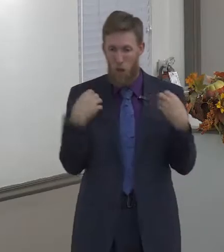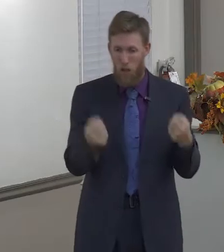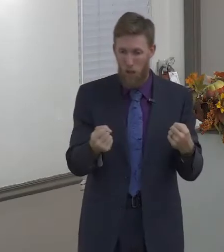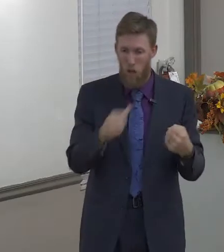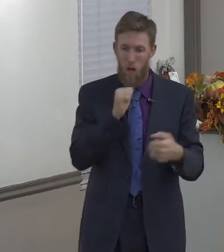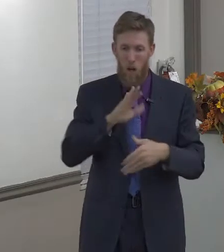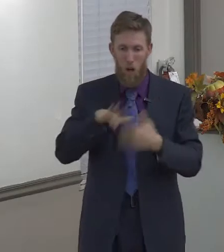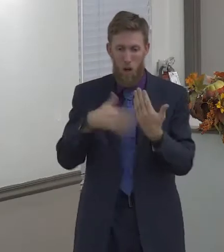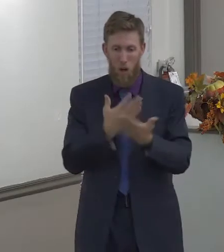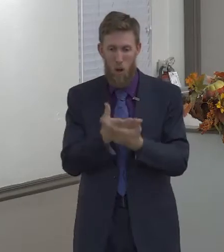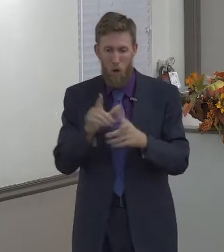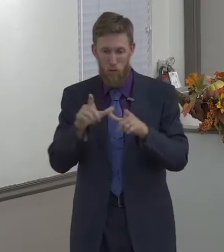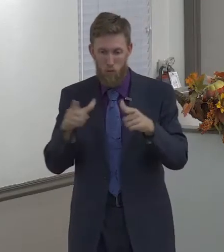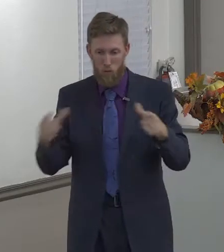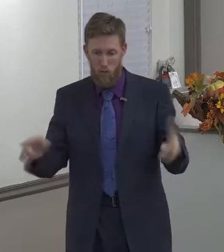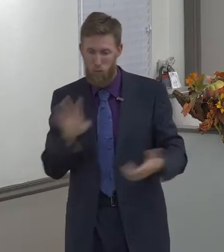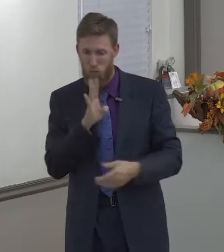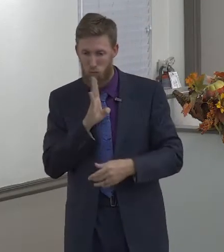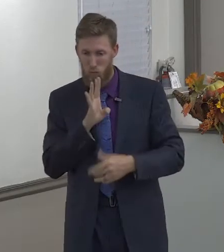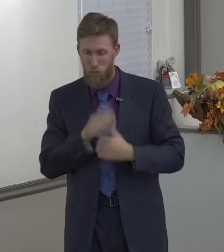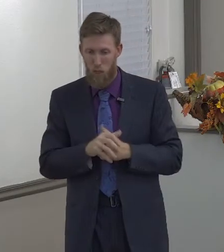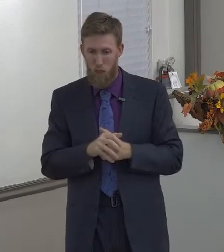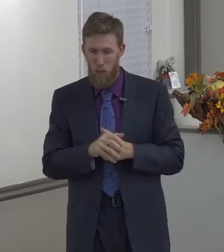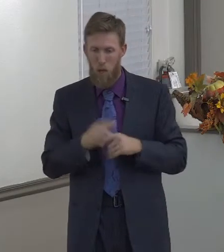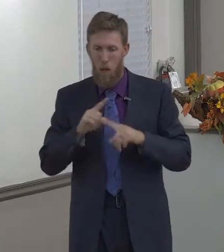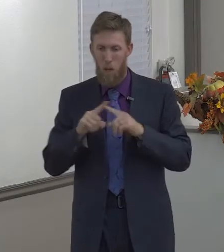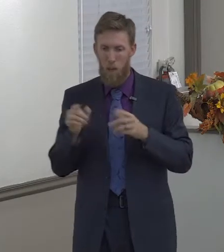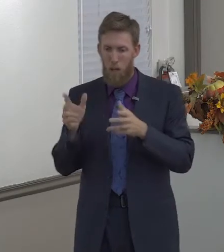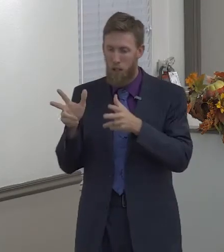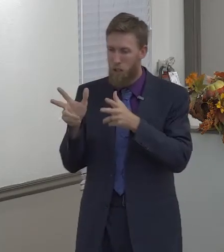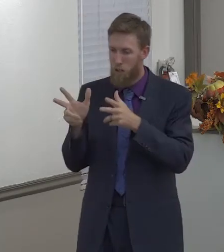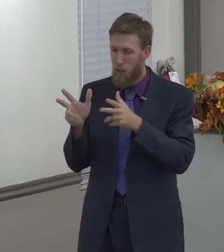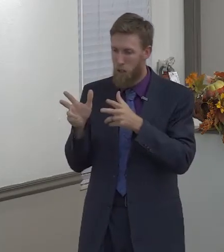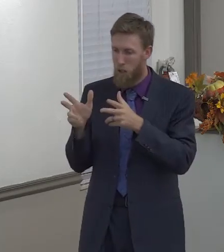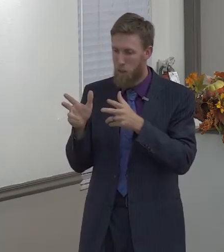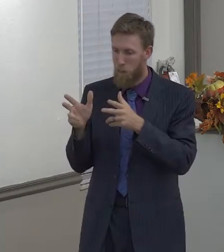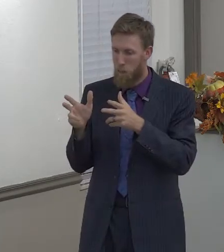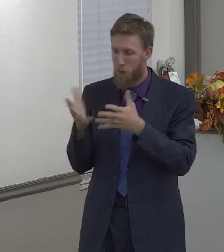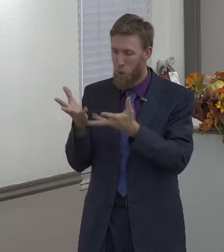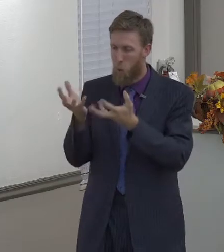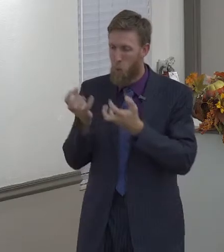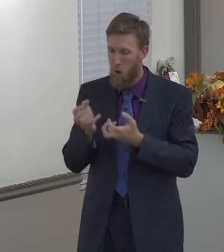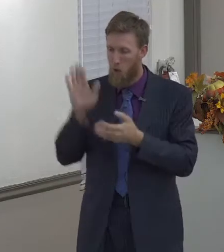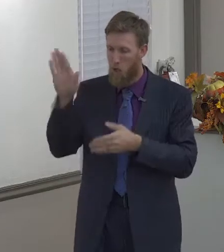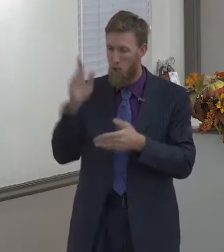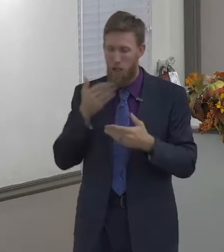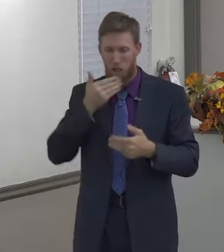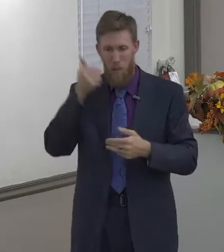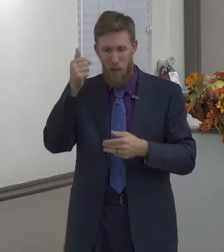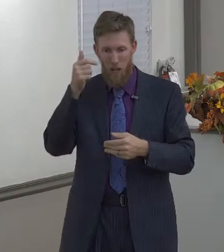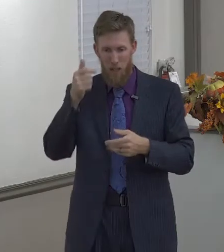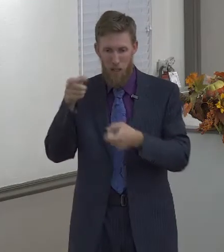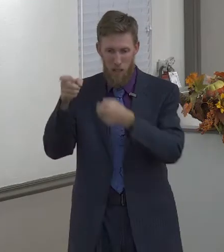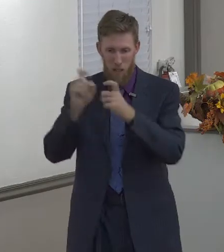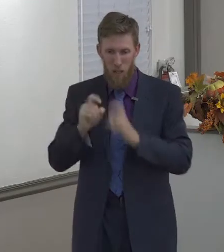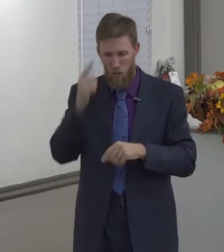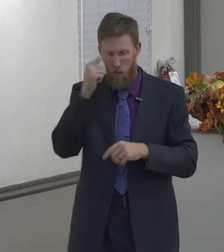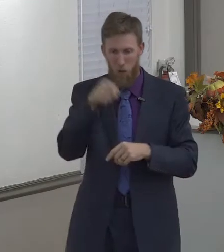unto you a more excellent way. Membership in 2022 casts a pretty wide net. I'm an Amazon Prime